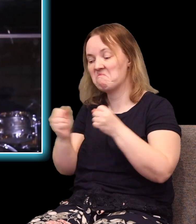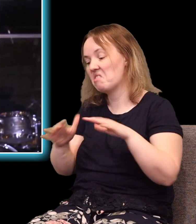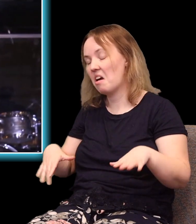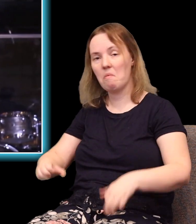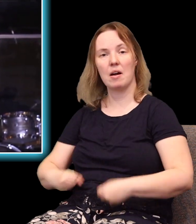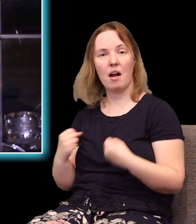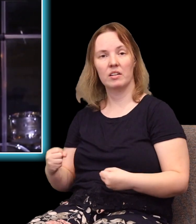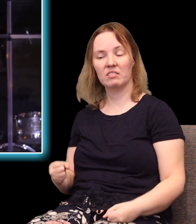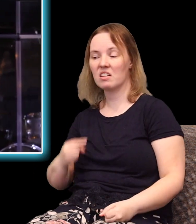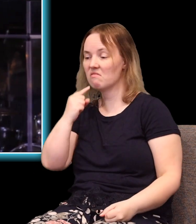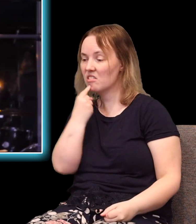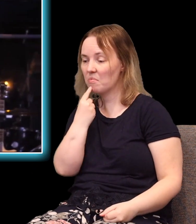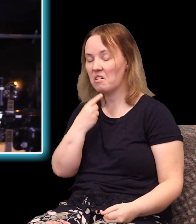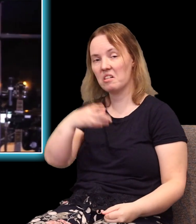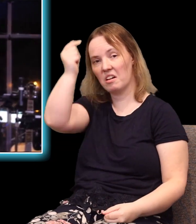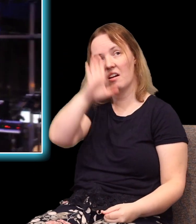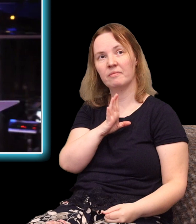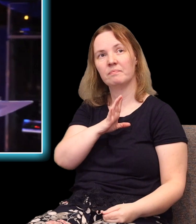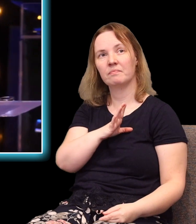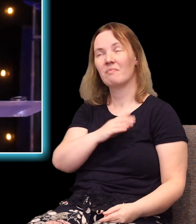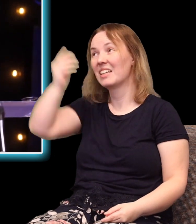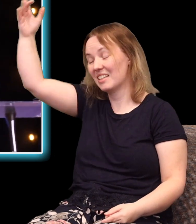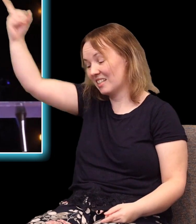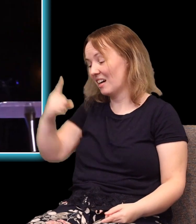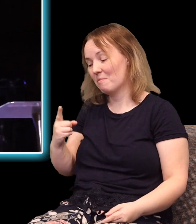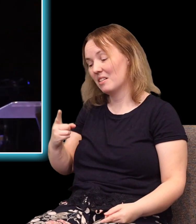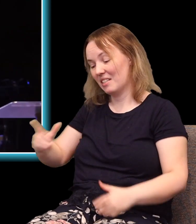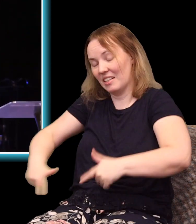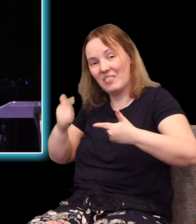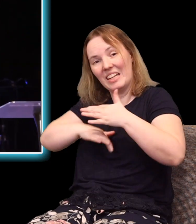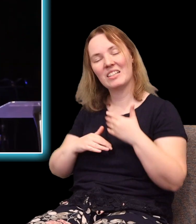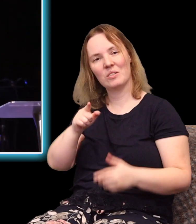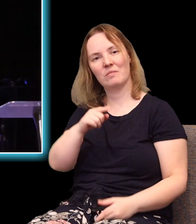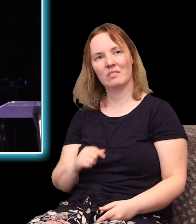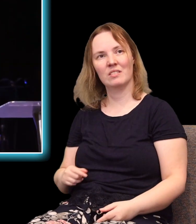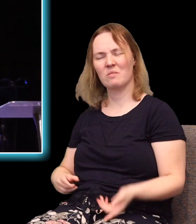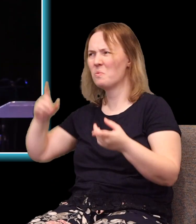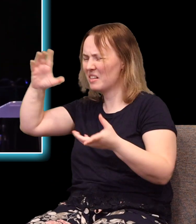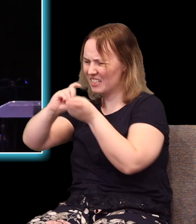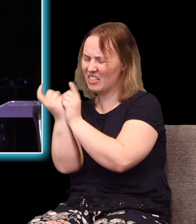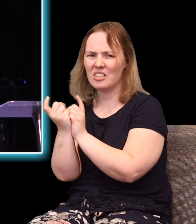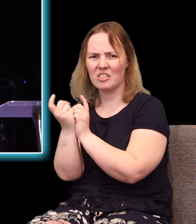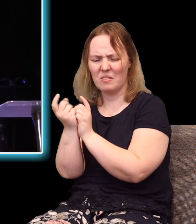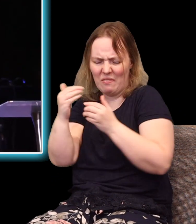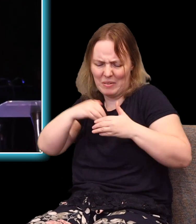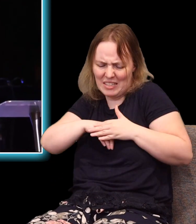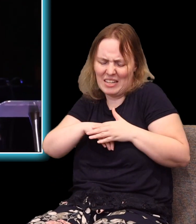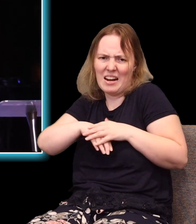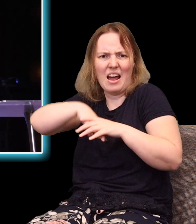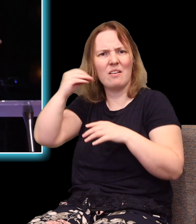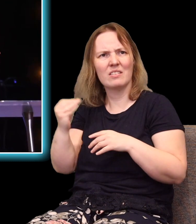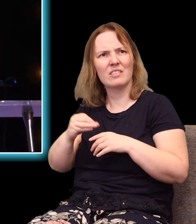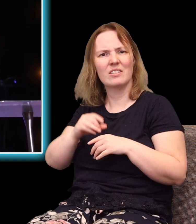just as powerless, just as disappointing to God, who says, I have come to live in you. I want to transform you from